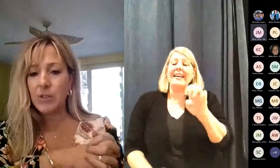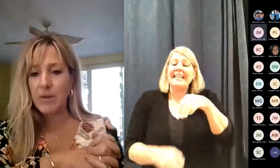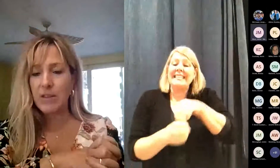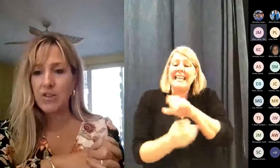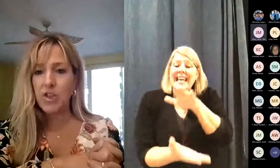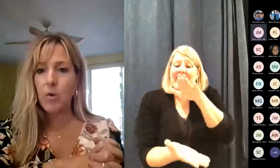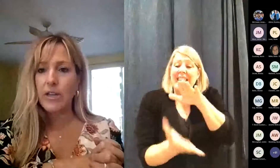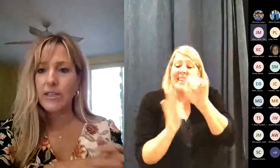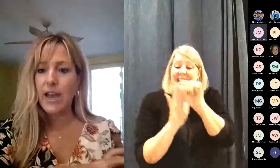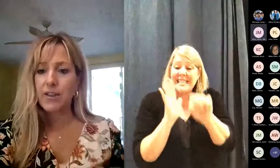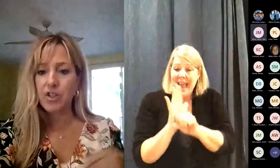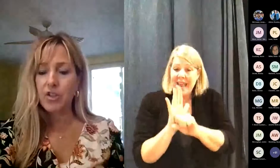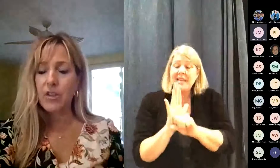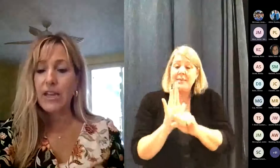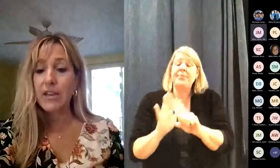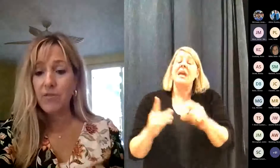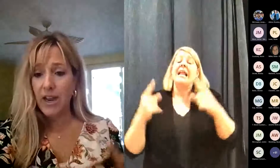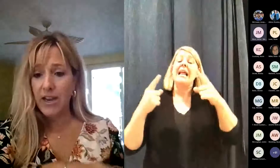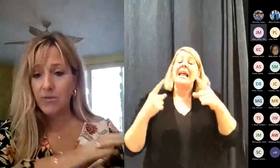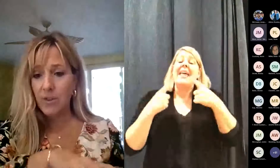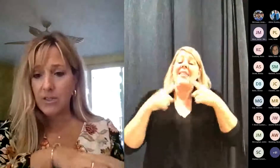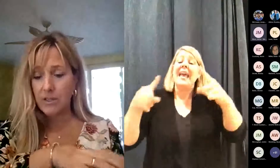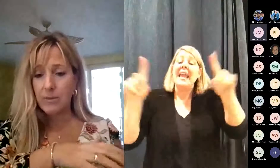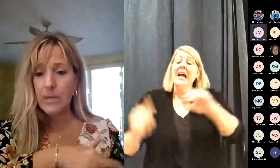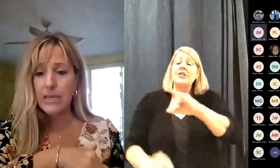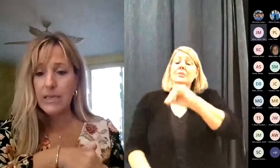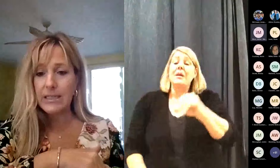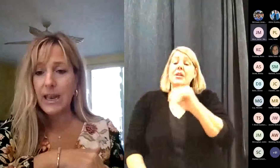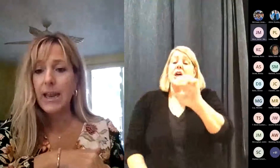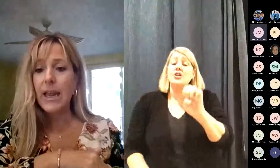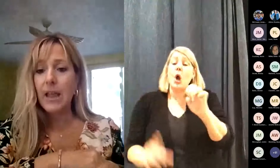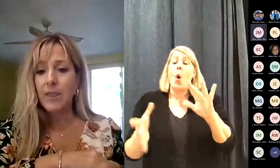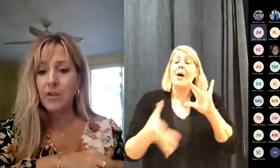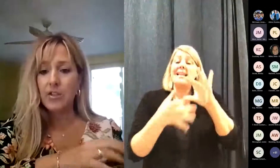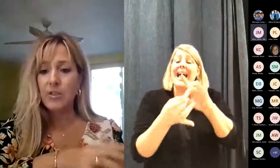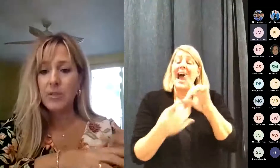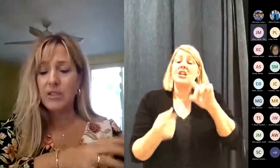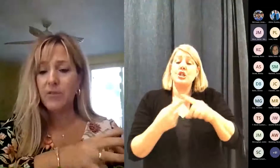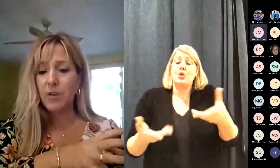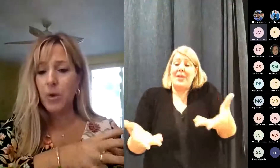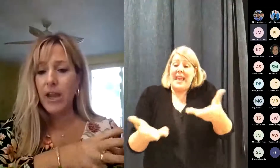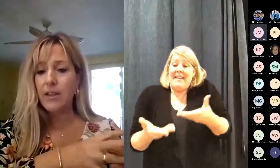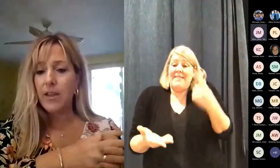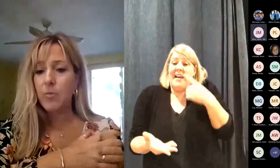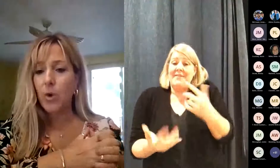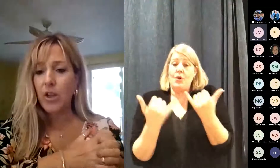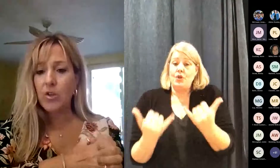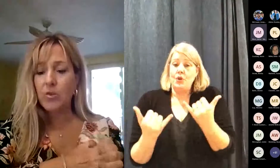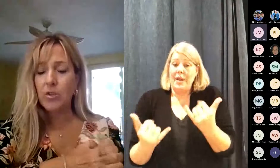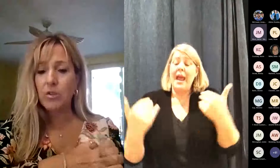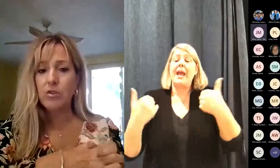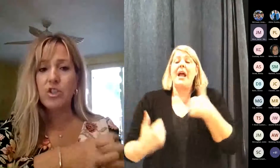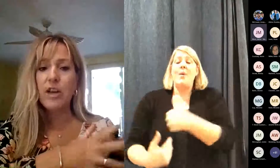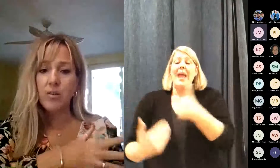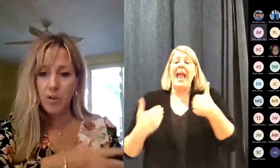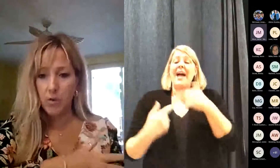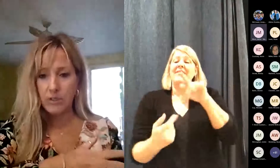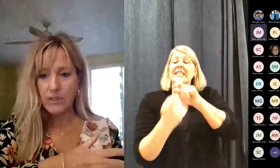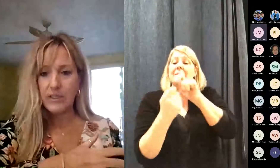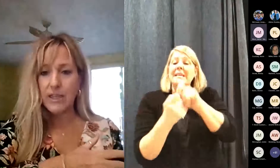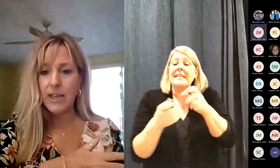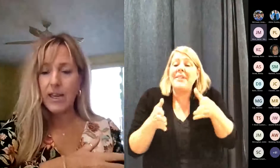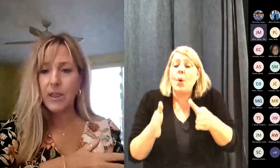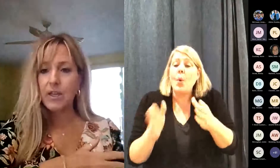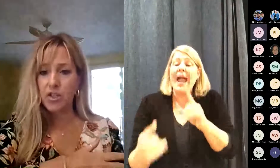the announcement that Joe attached to the invite for this meeting today, there's a specific way that they want you to share